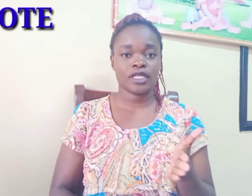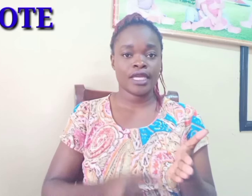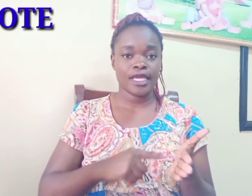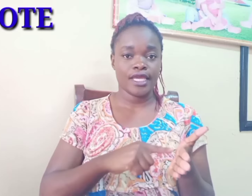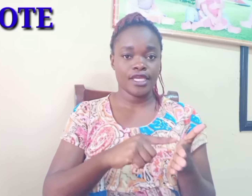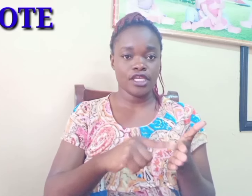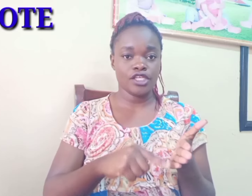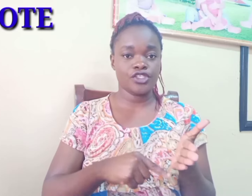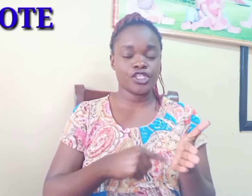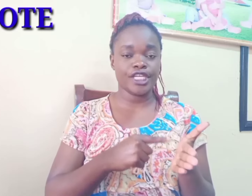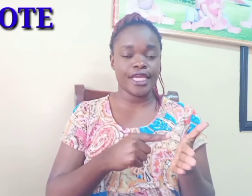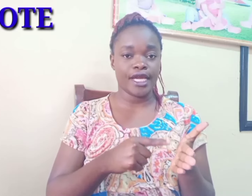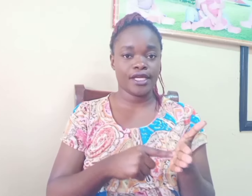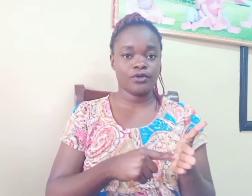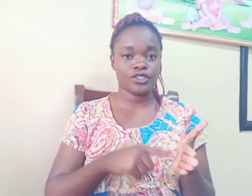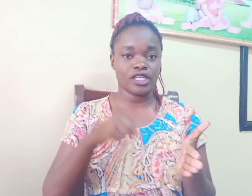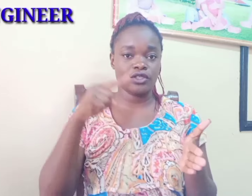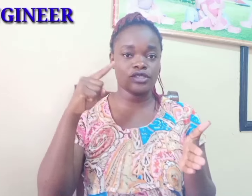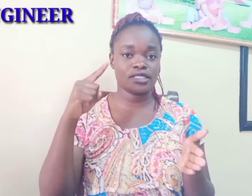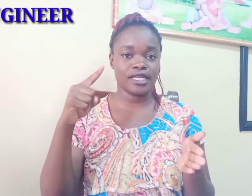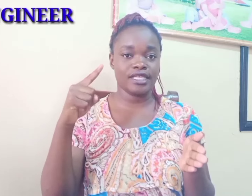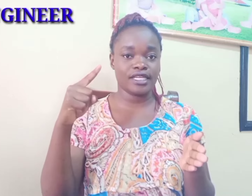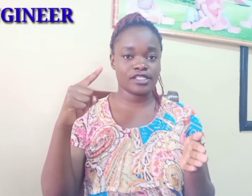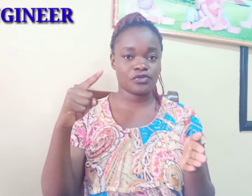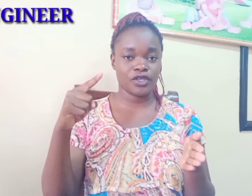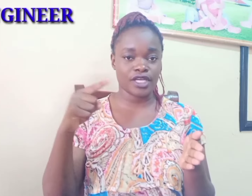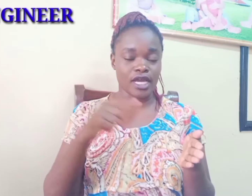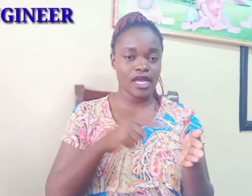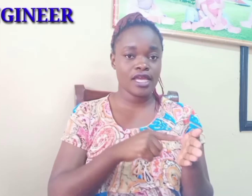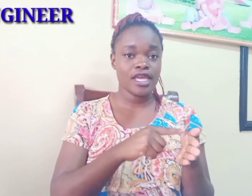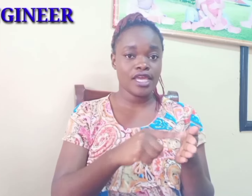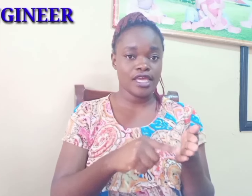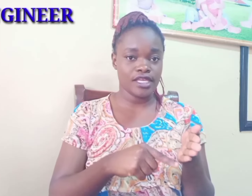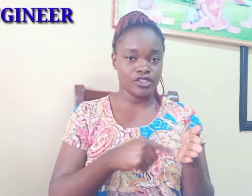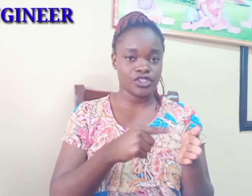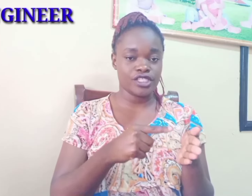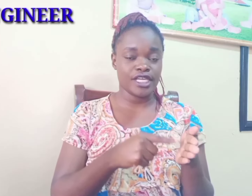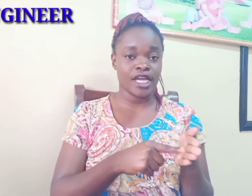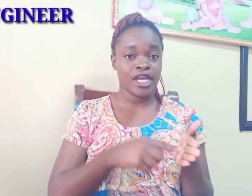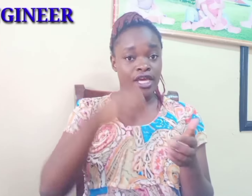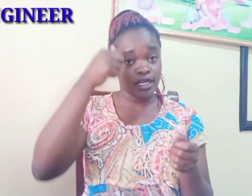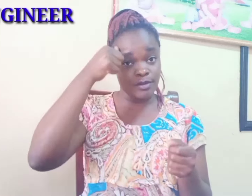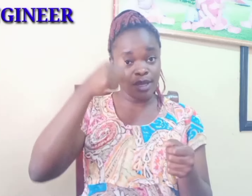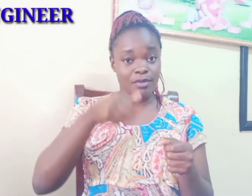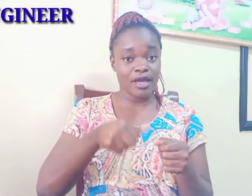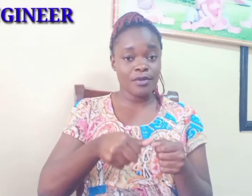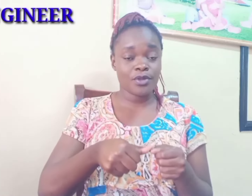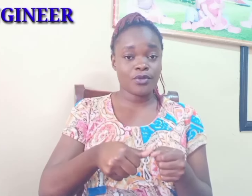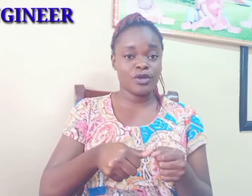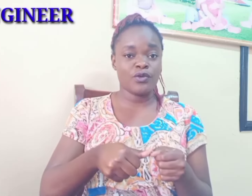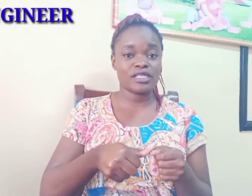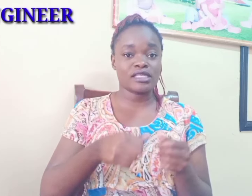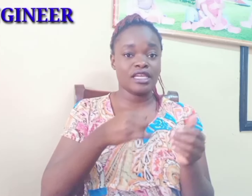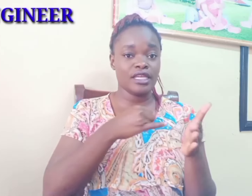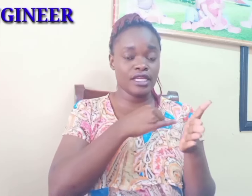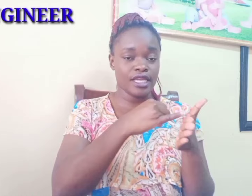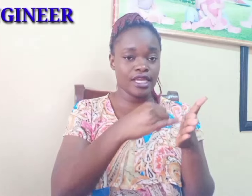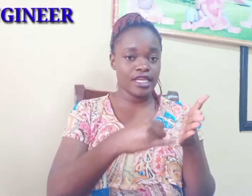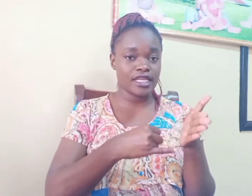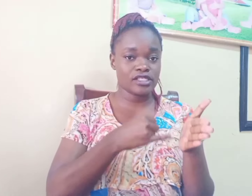Engineer. We shall use the index finger. Engineer. Remember, when you were signing